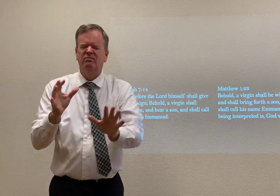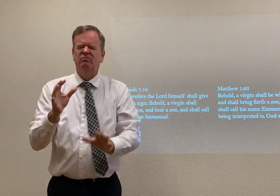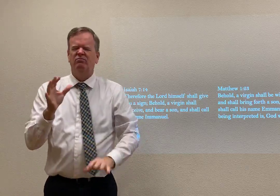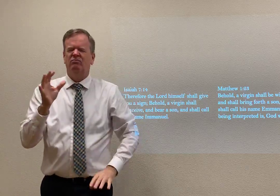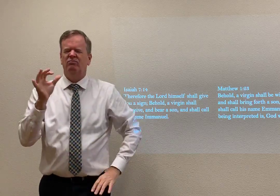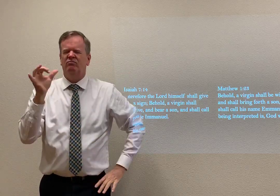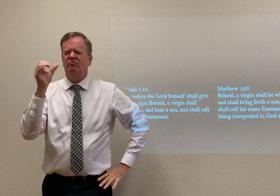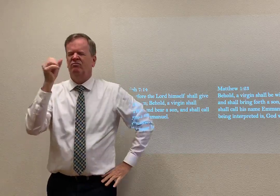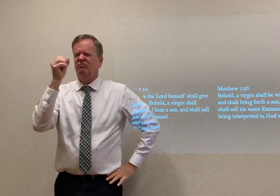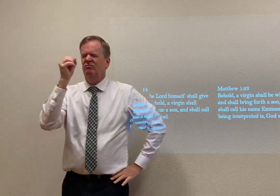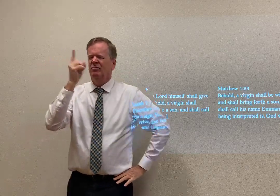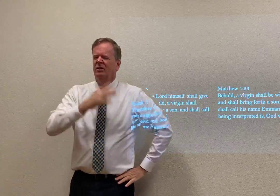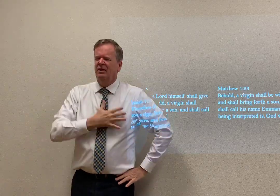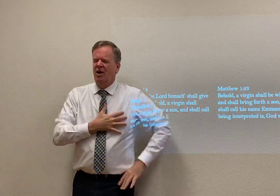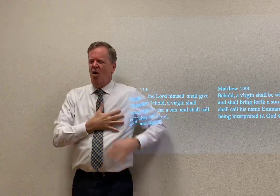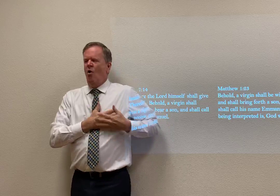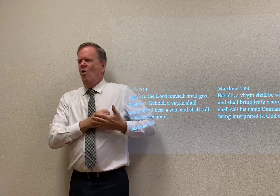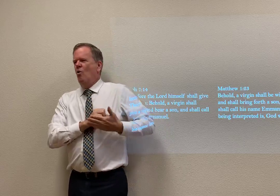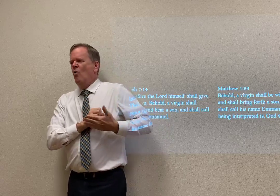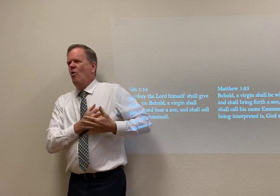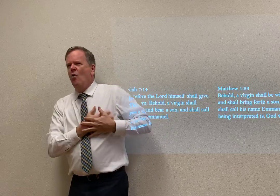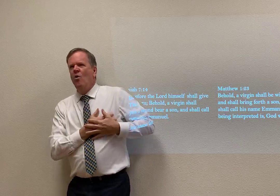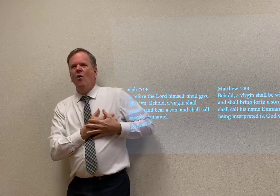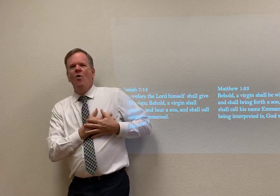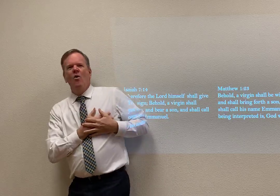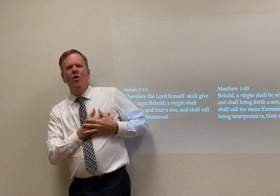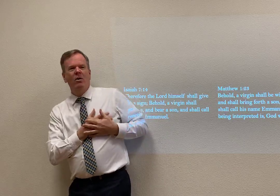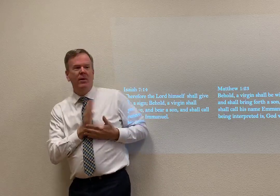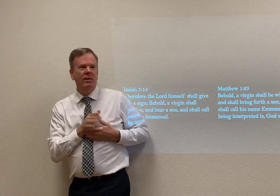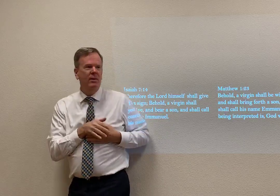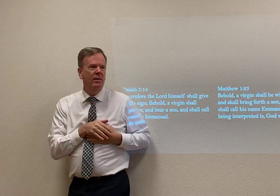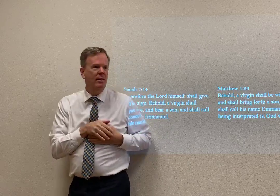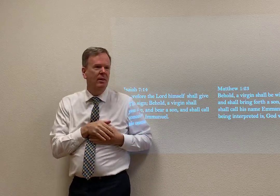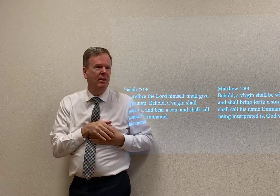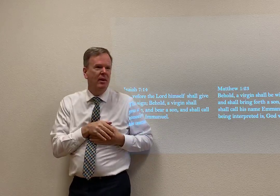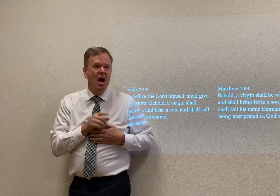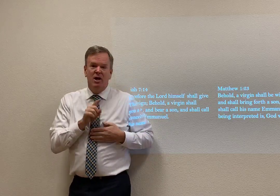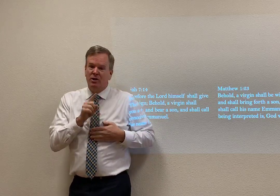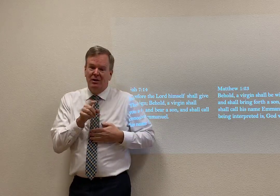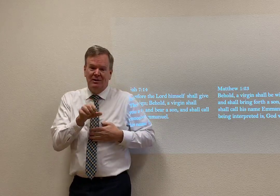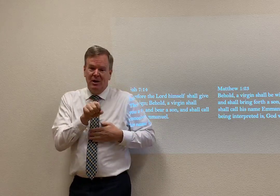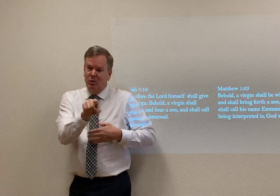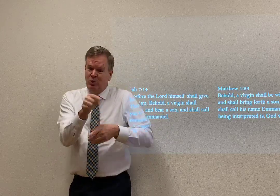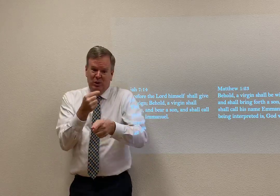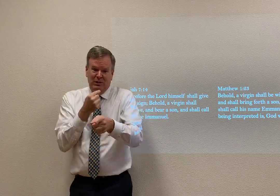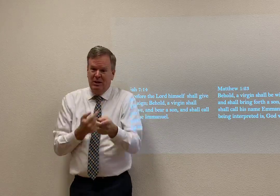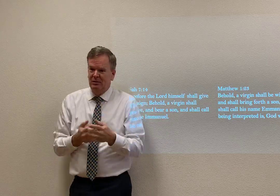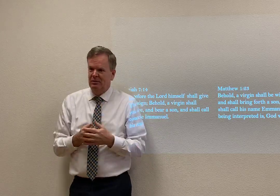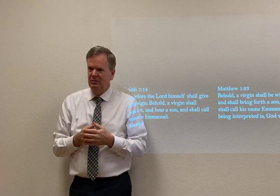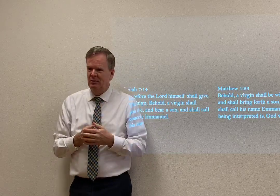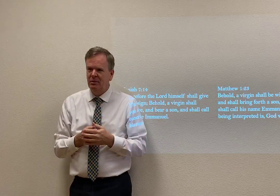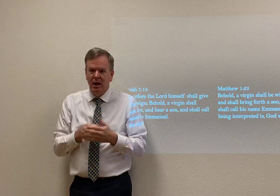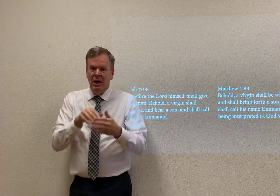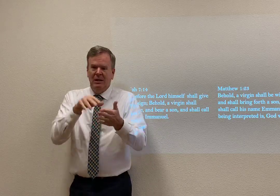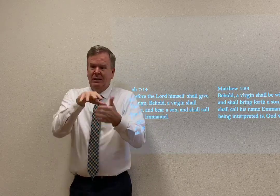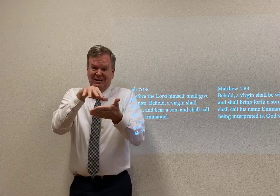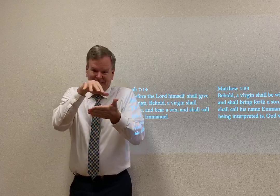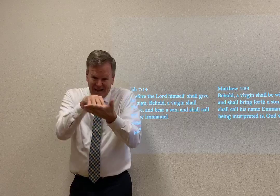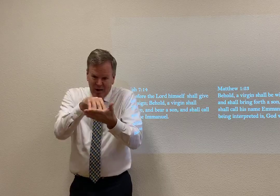need to do is to accept Him at His word, accept what our Bible says, and that's when we can get that a revelation and understanding. But it really just, what we should be doing is taking